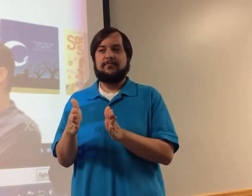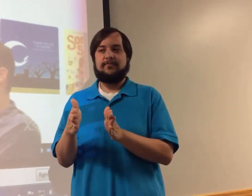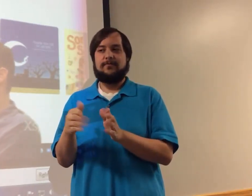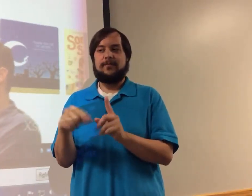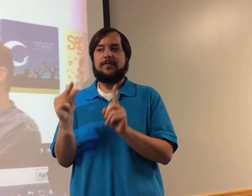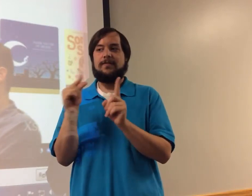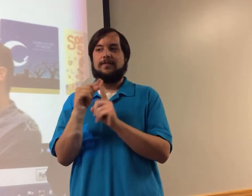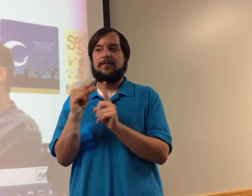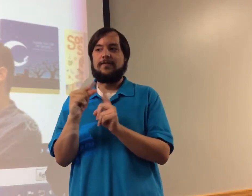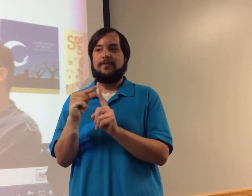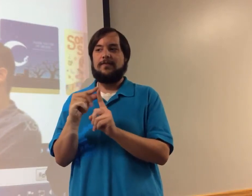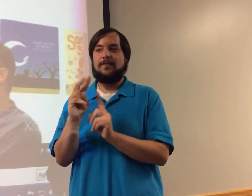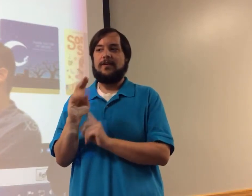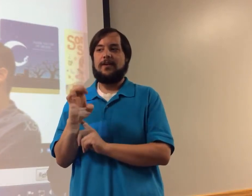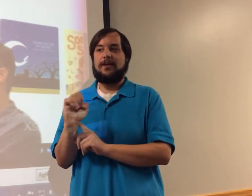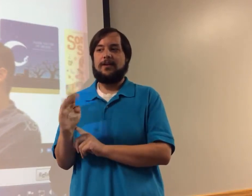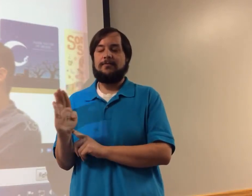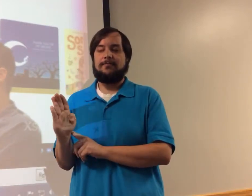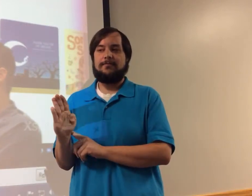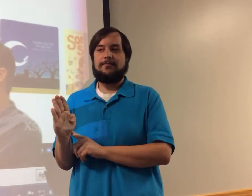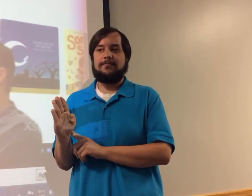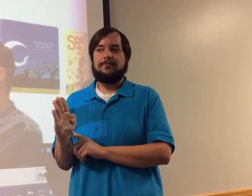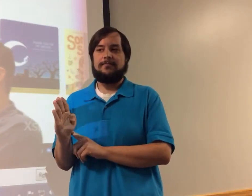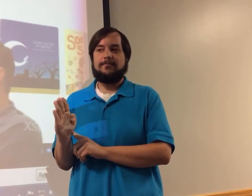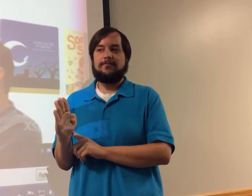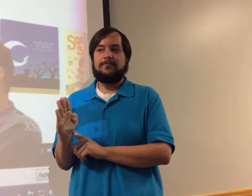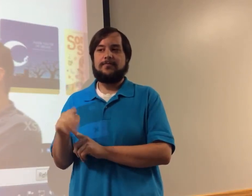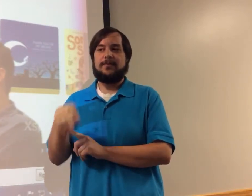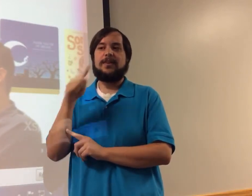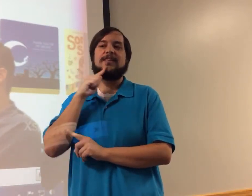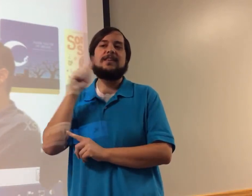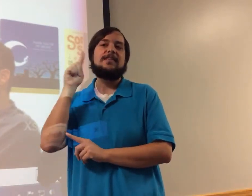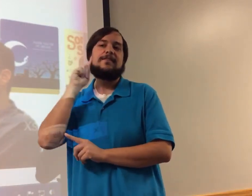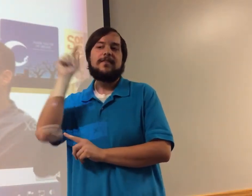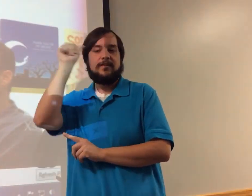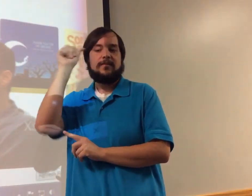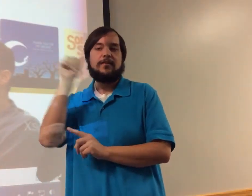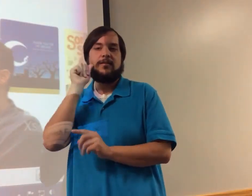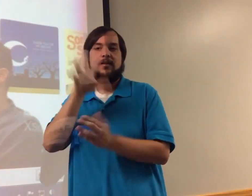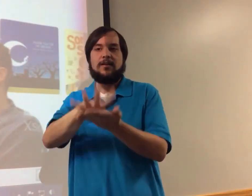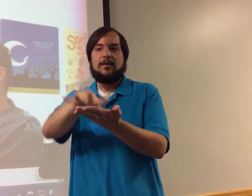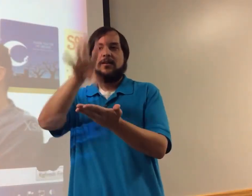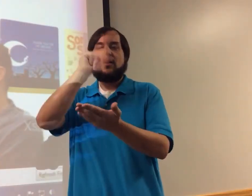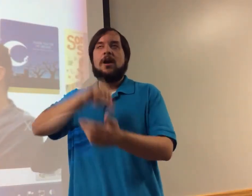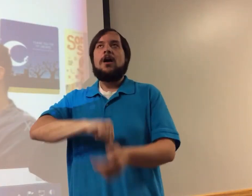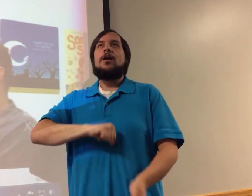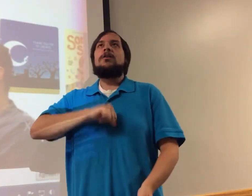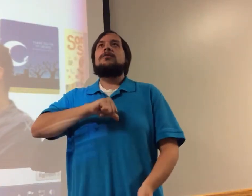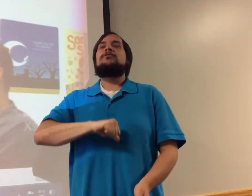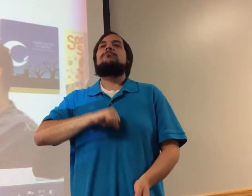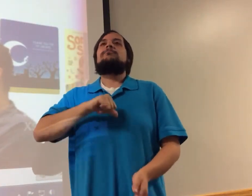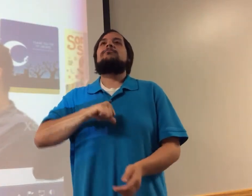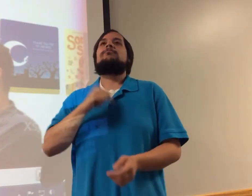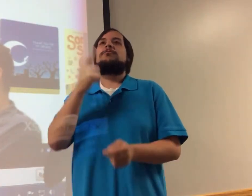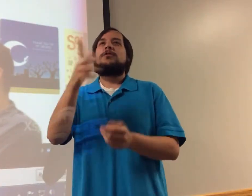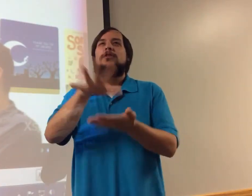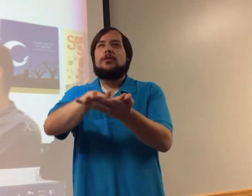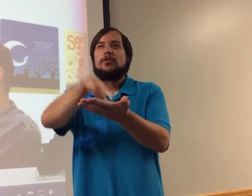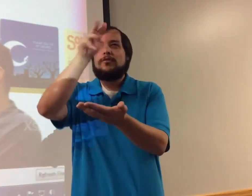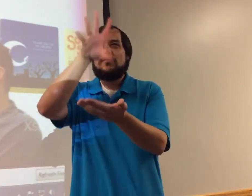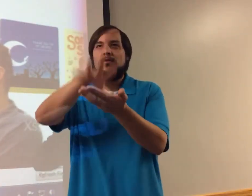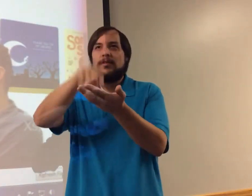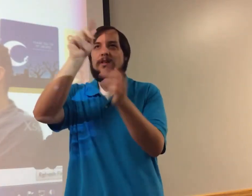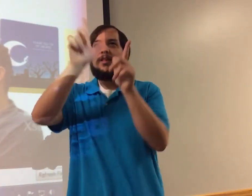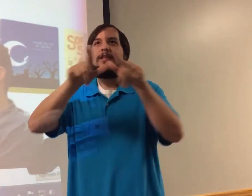vocabulary, they'll have to another conversation with the deaf adult. And then that gives them the kind of the courage to impose that language development